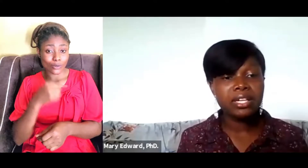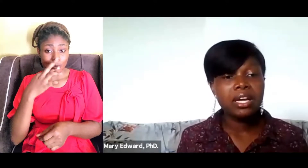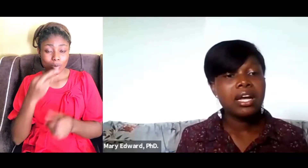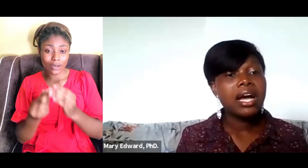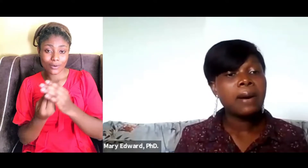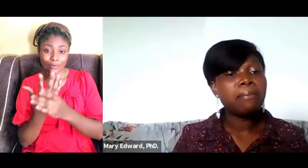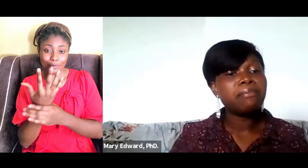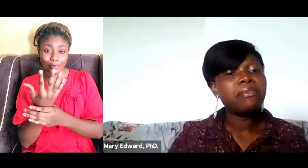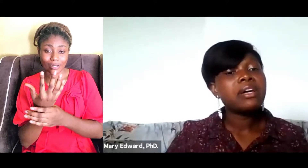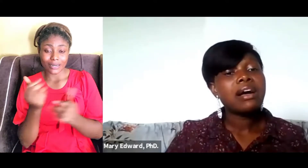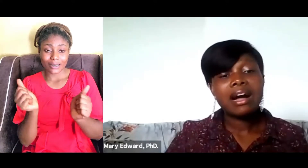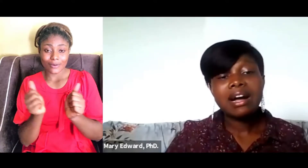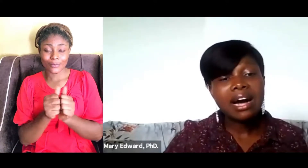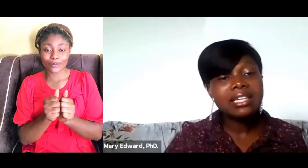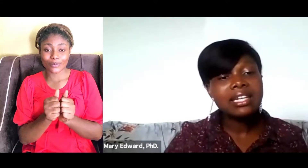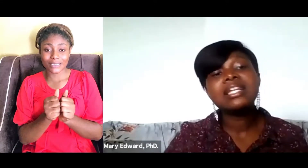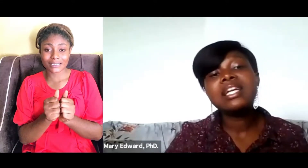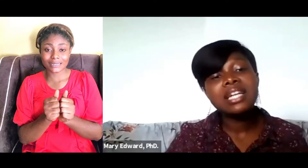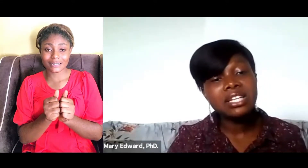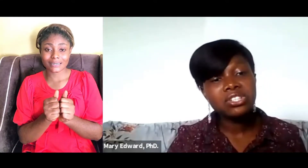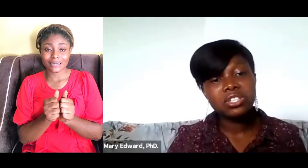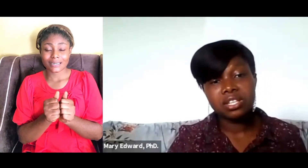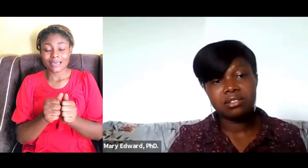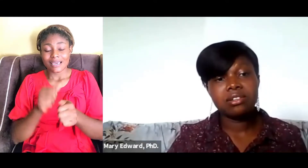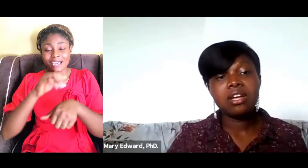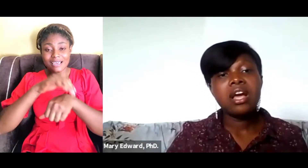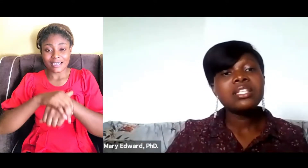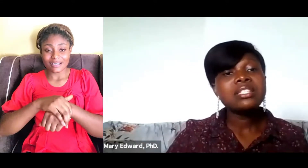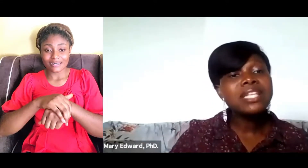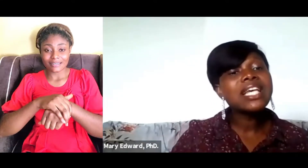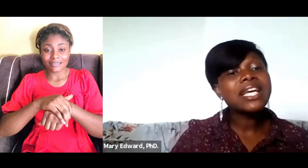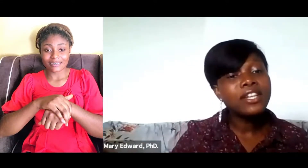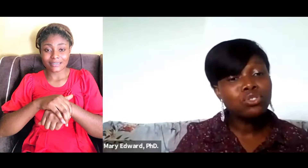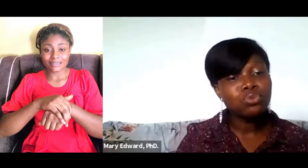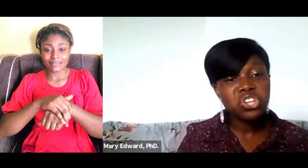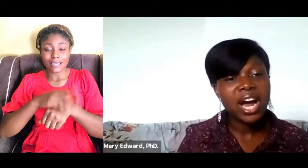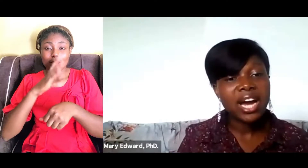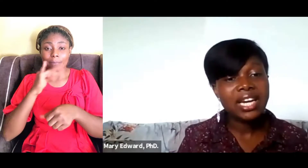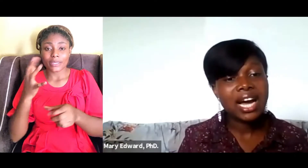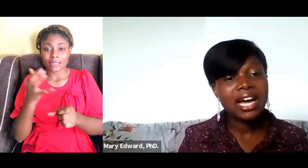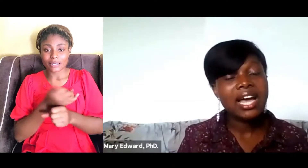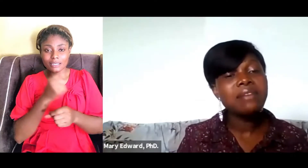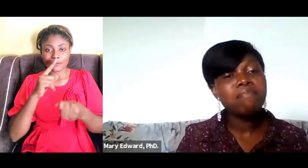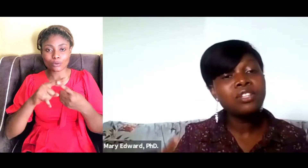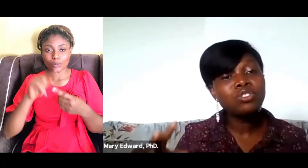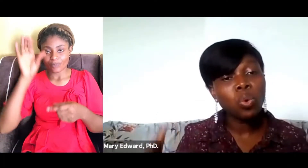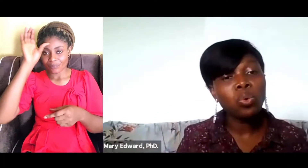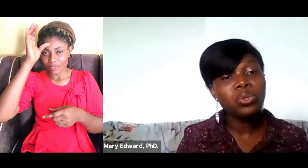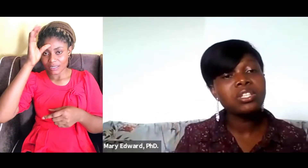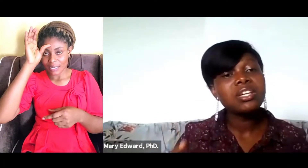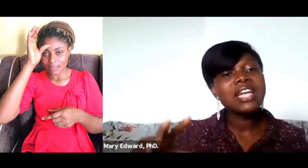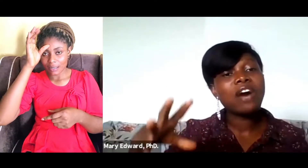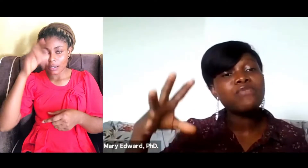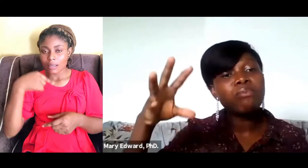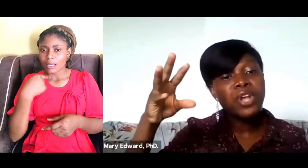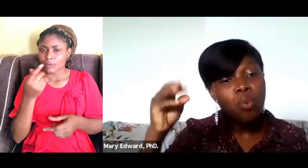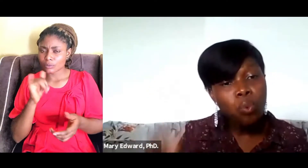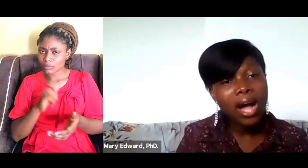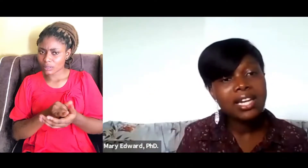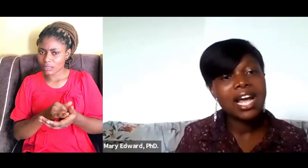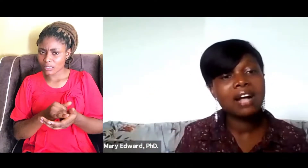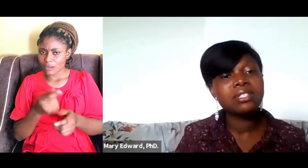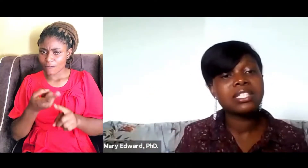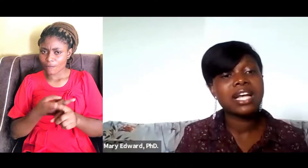up with Akan and English and being taken to China and being told that from